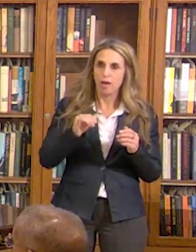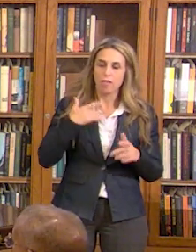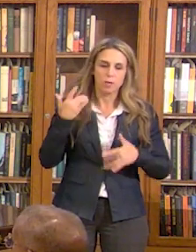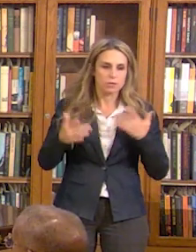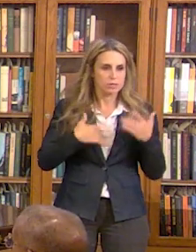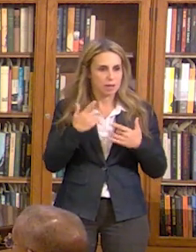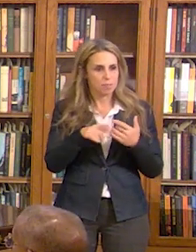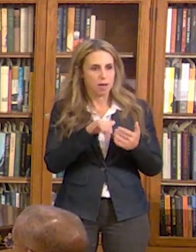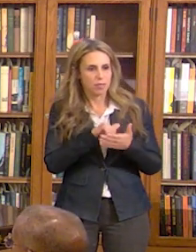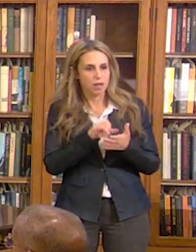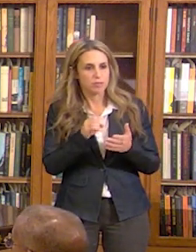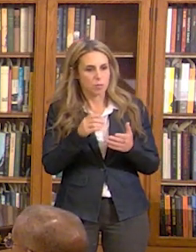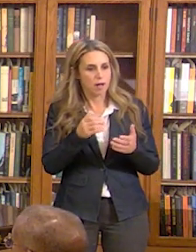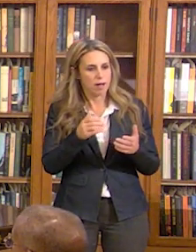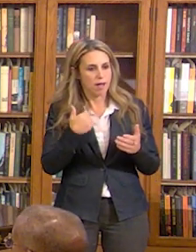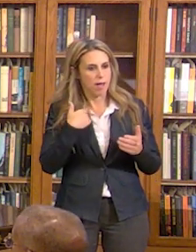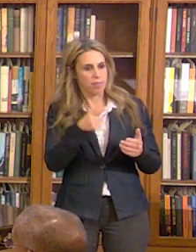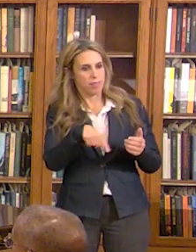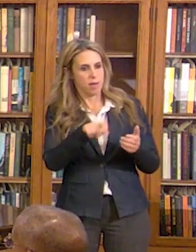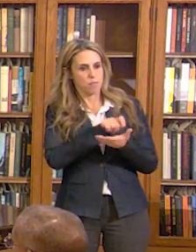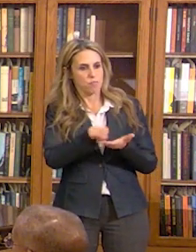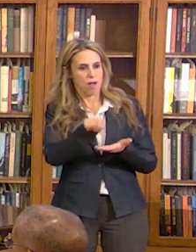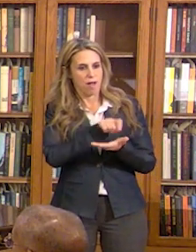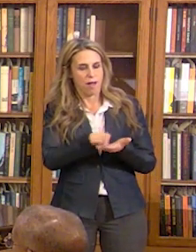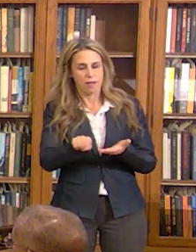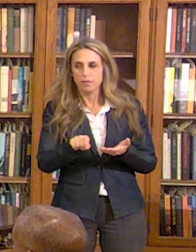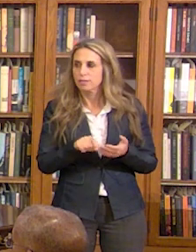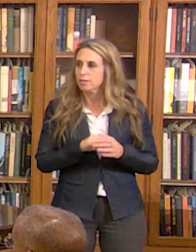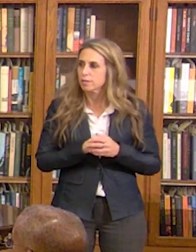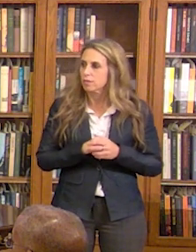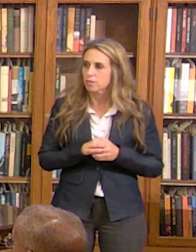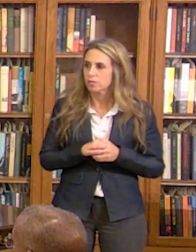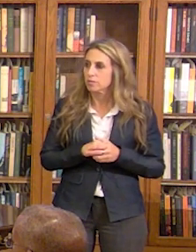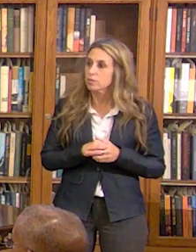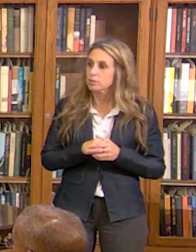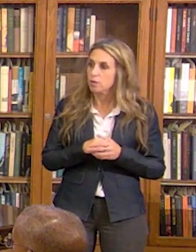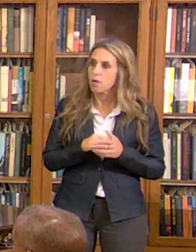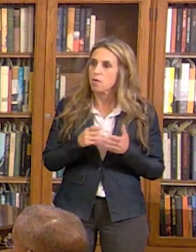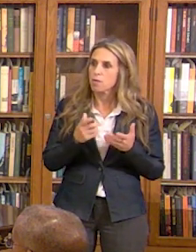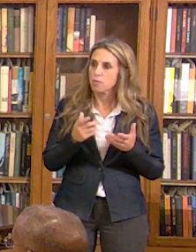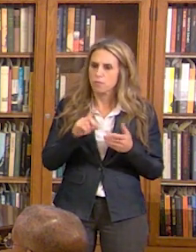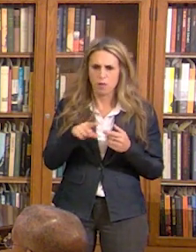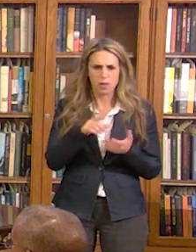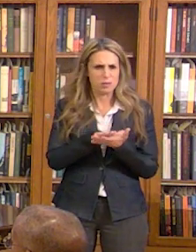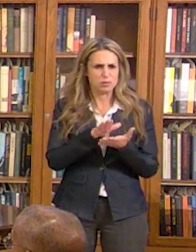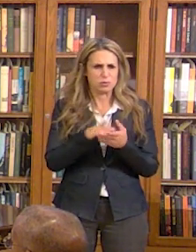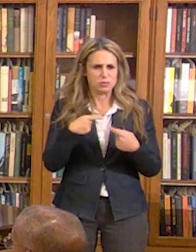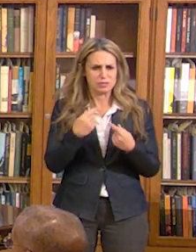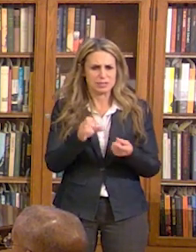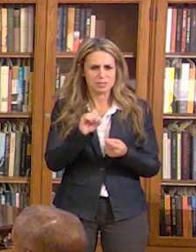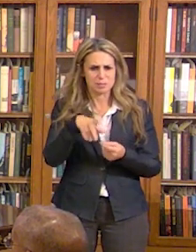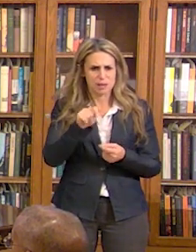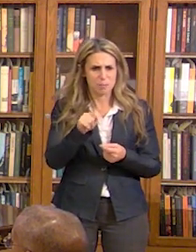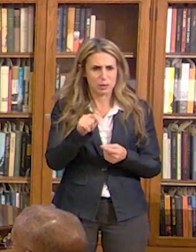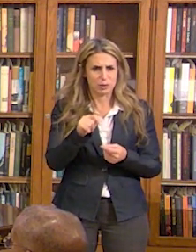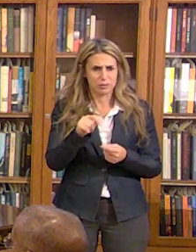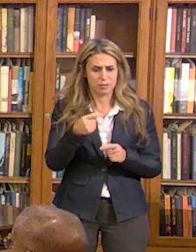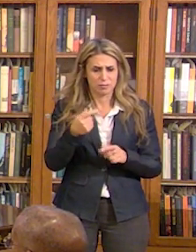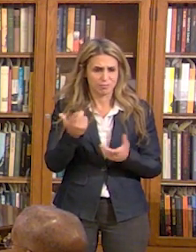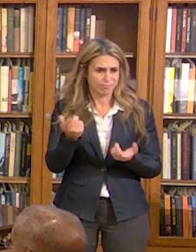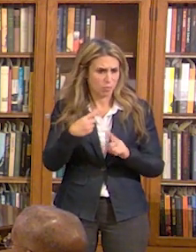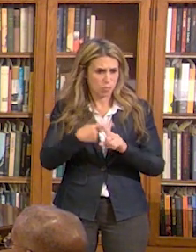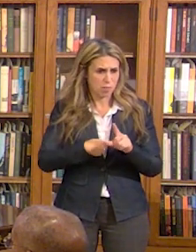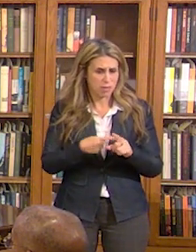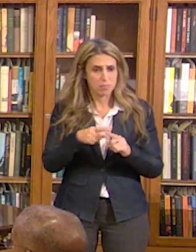excited about it so I had them write and the things that they are you know ganing from and we've only been in school since September but they have